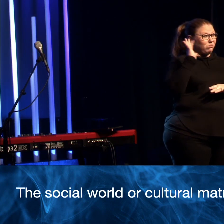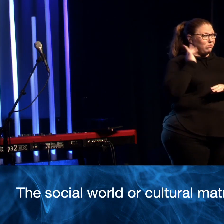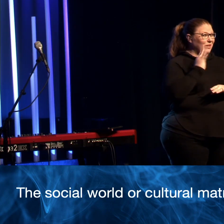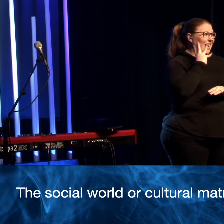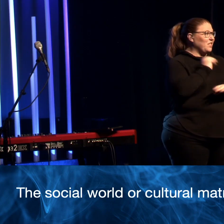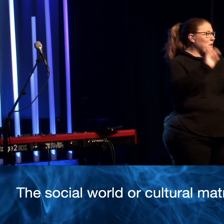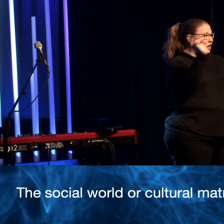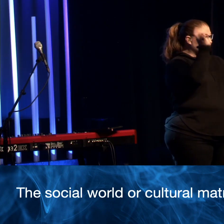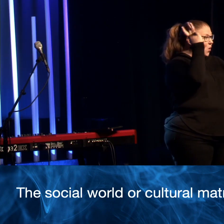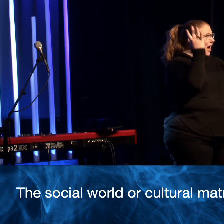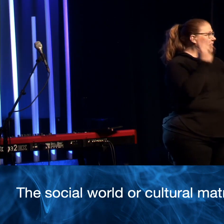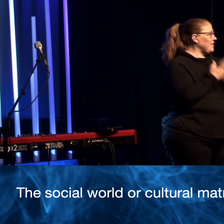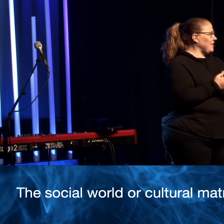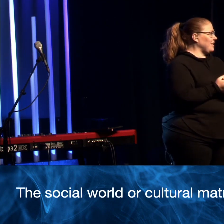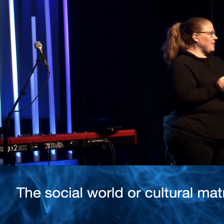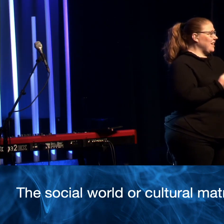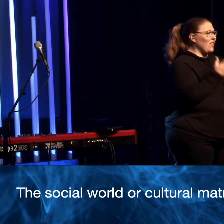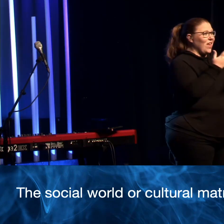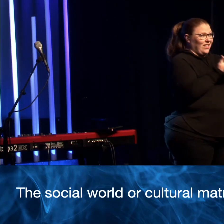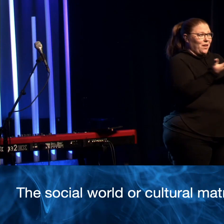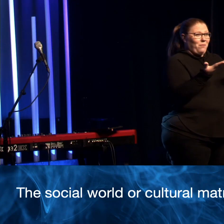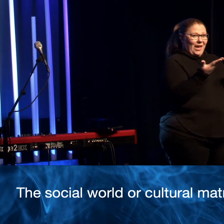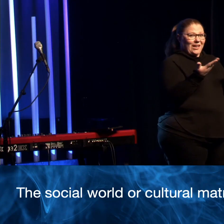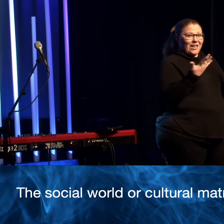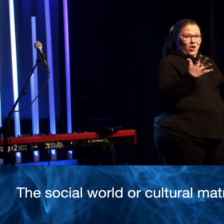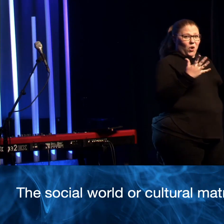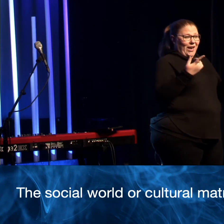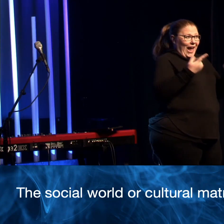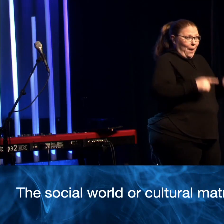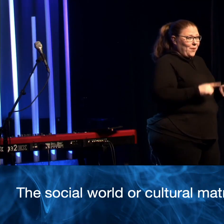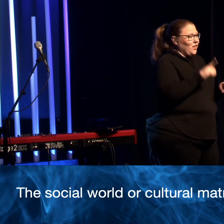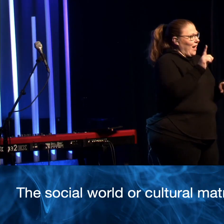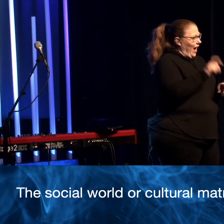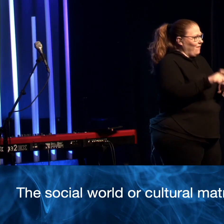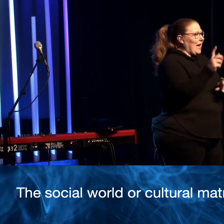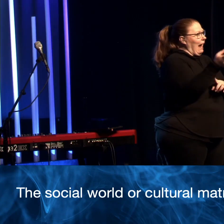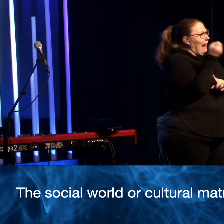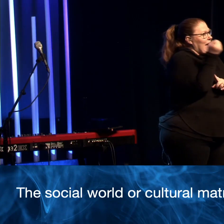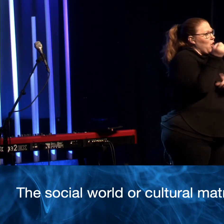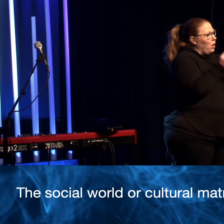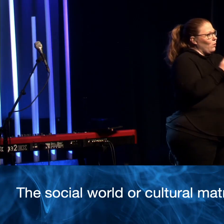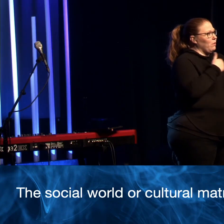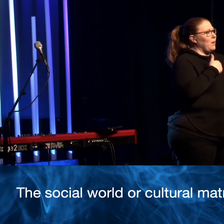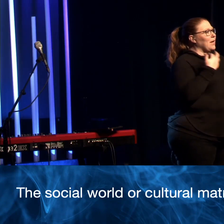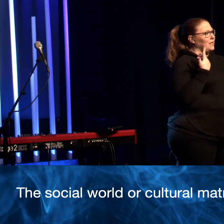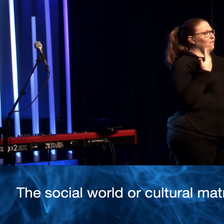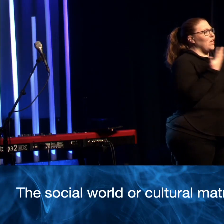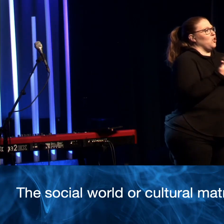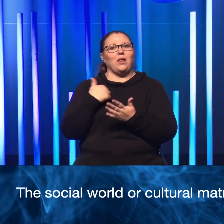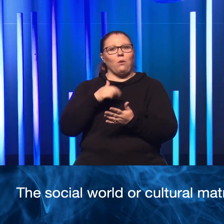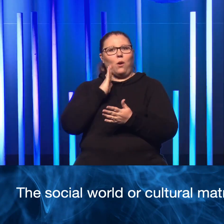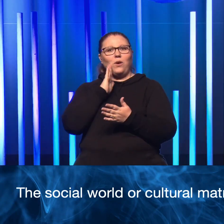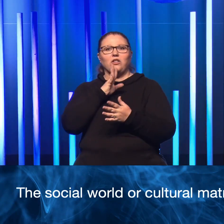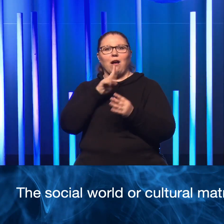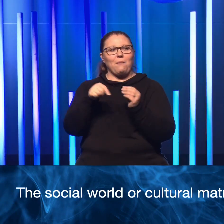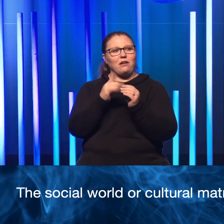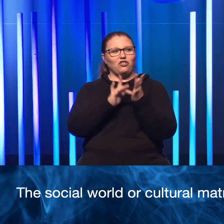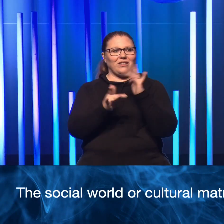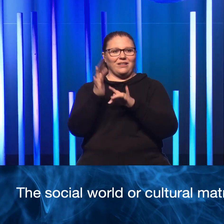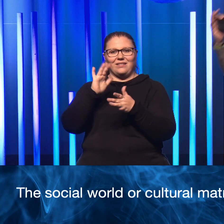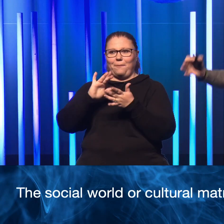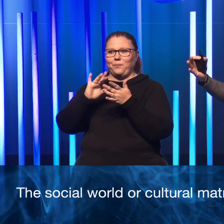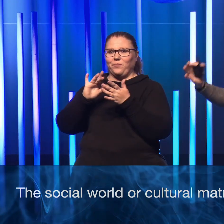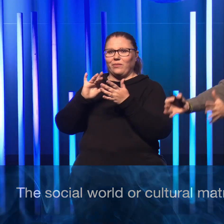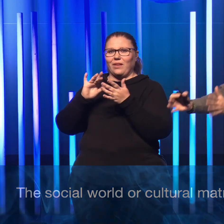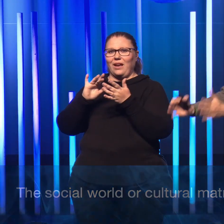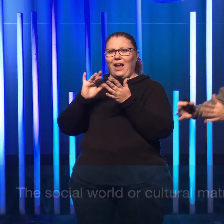there were some dominoes that had fallen, all right? So you're going to have to hang in there with me, because eventually we're going to get to Jesus in the Bible. But if we don't understand the history,